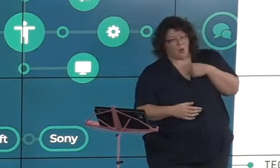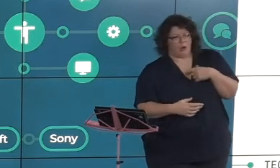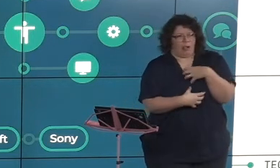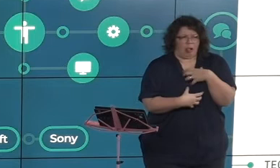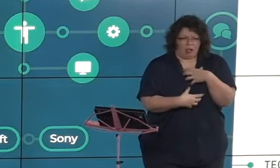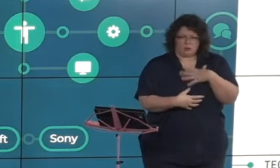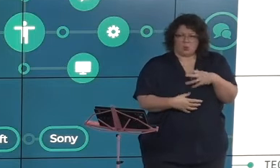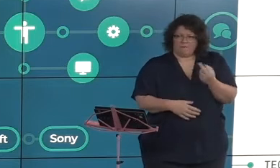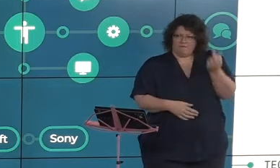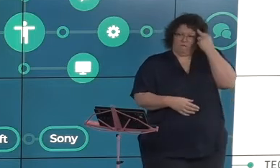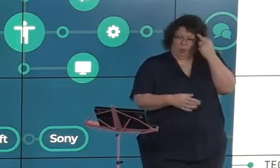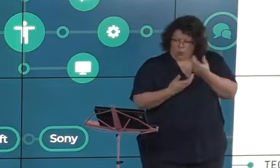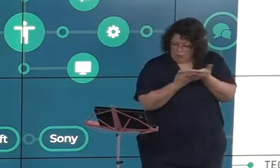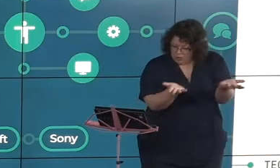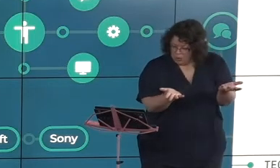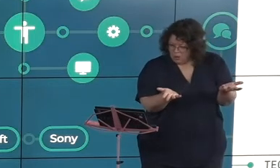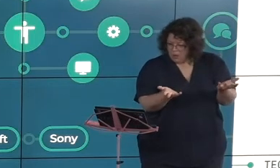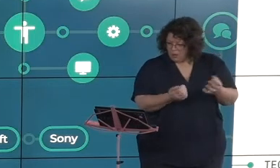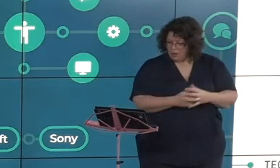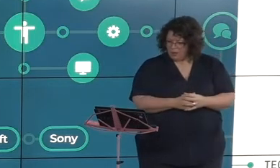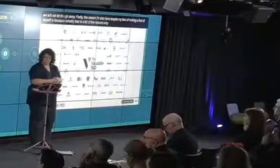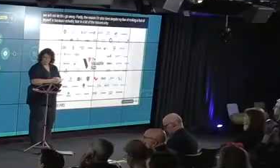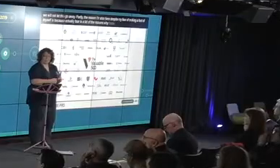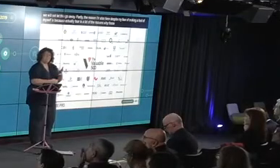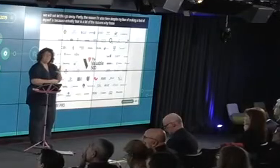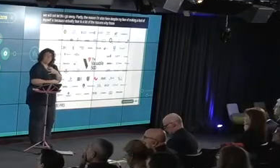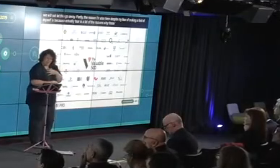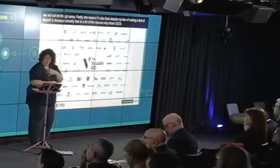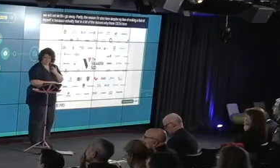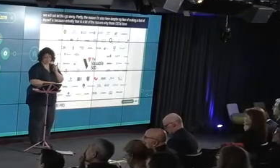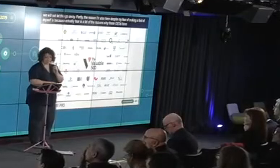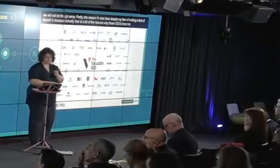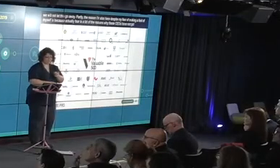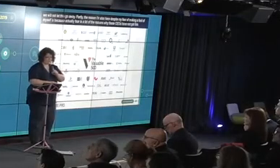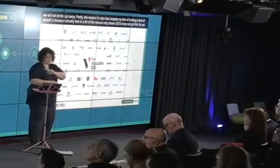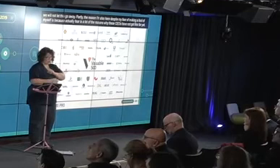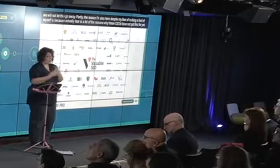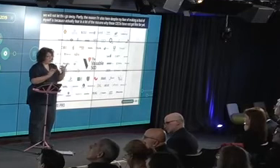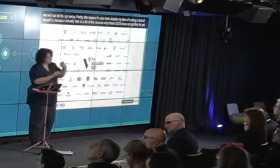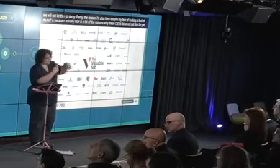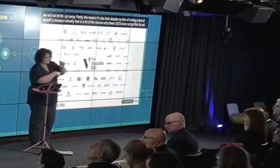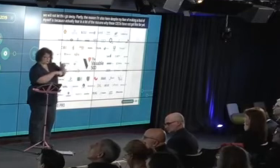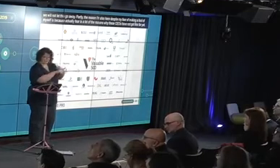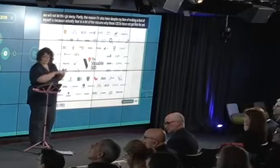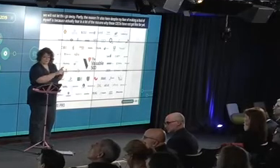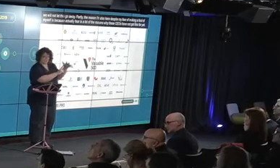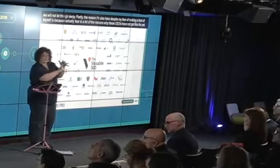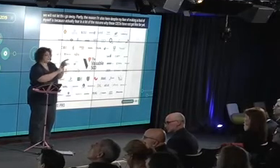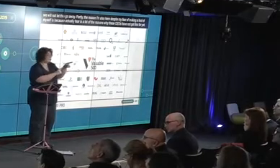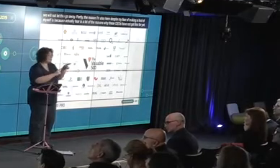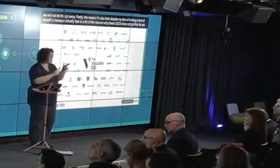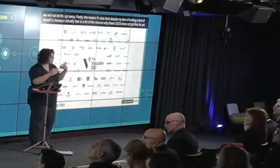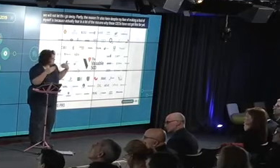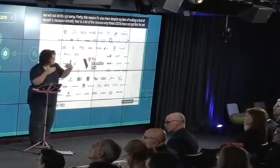of the reasons why these CEOs have not got this far yet. I was frightened I'd stand on the stage,